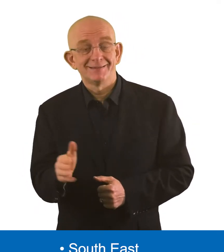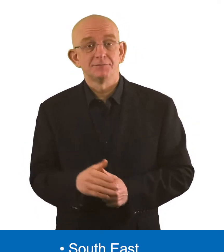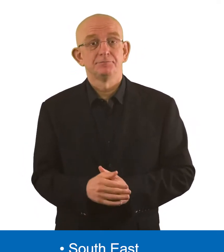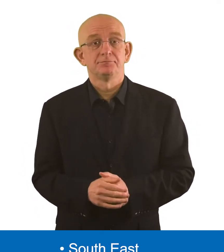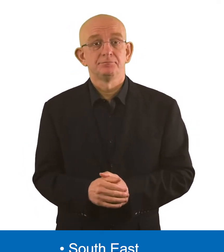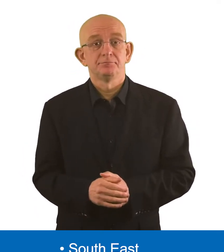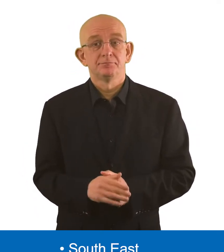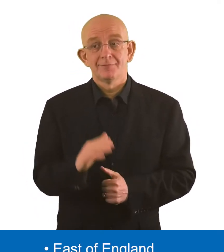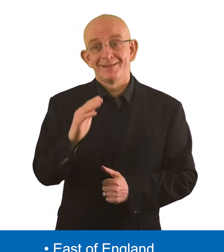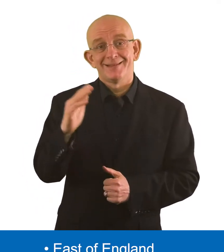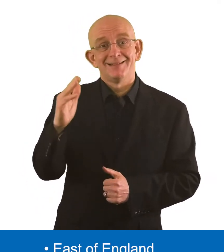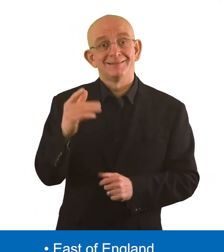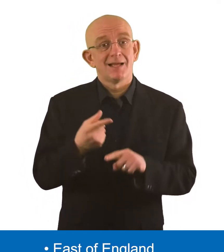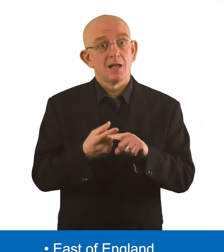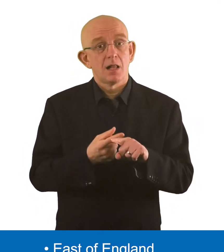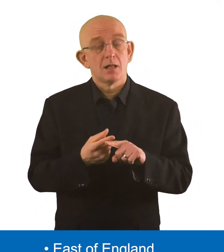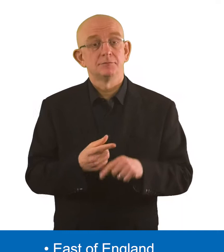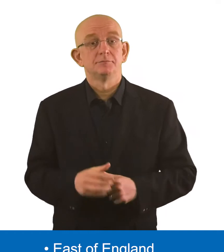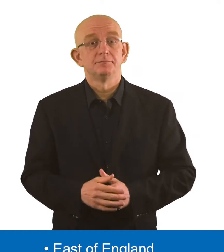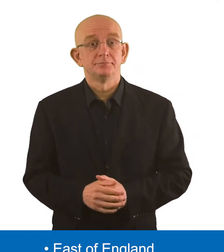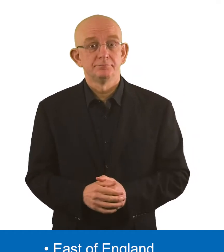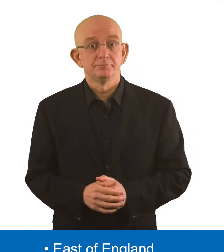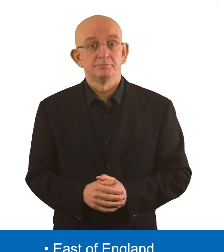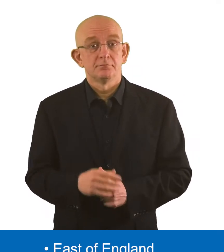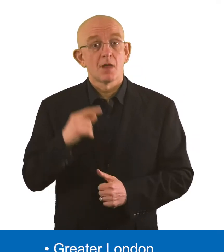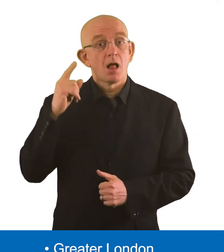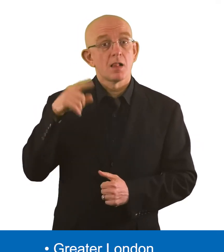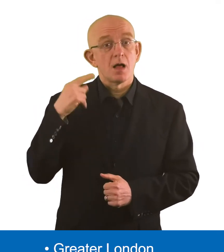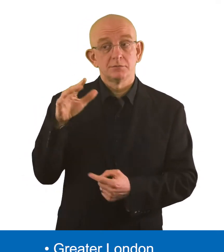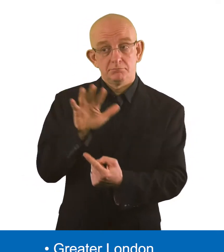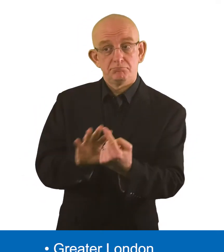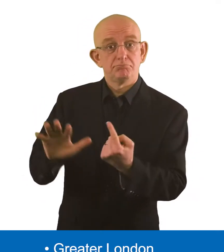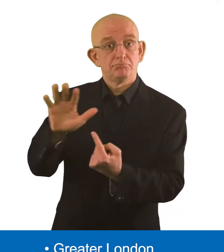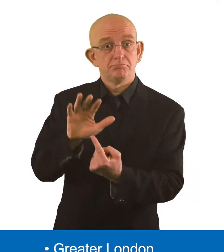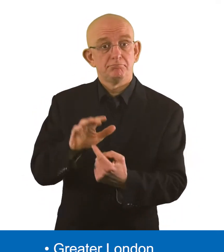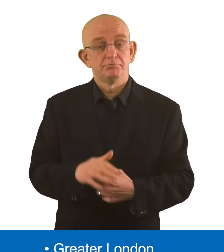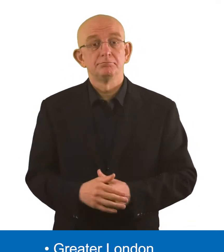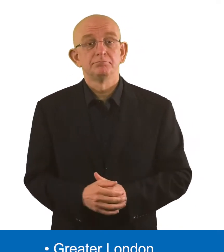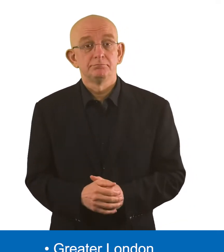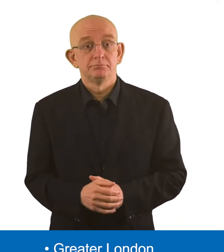Southeast, East of England, Greater London.